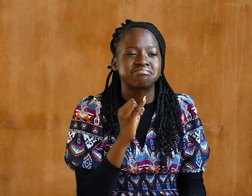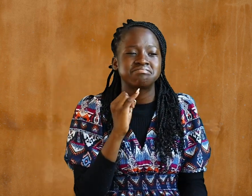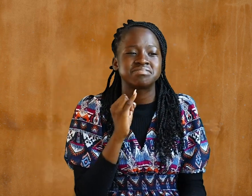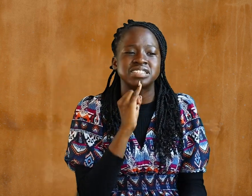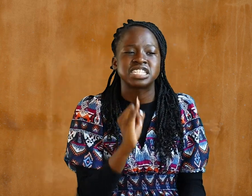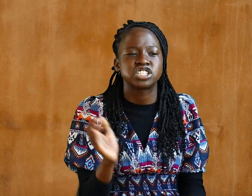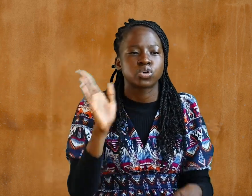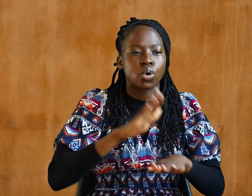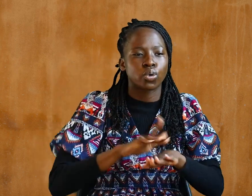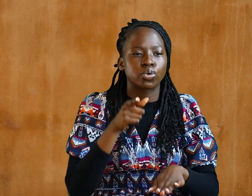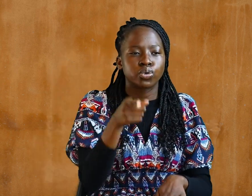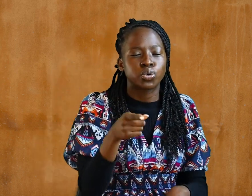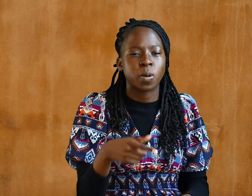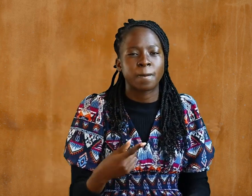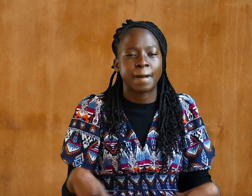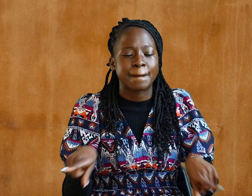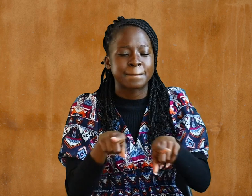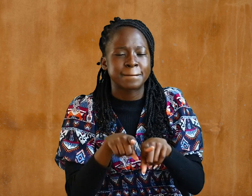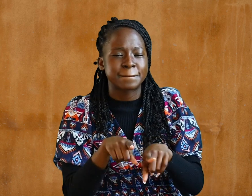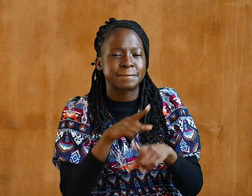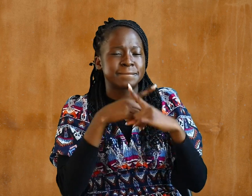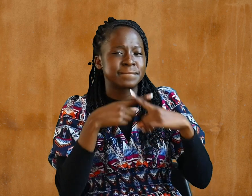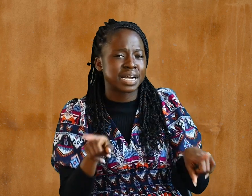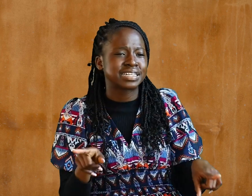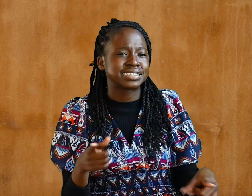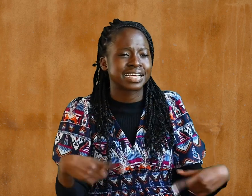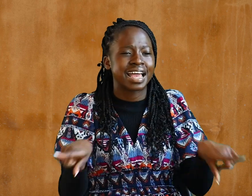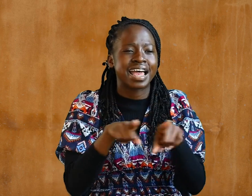Christ, doing the will of God from your heart.